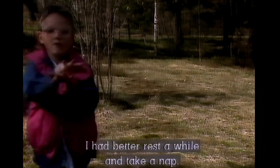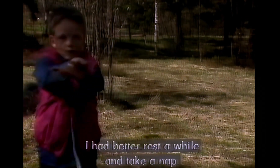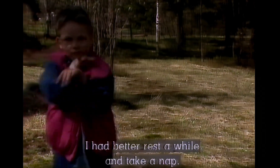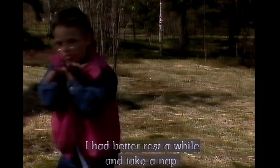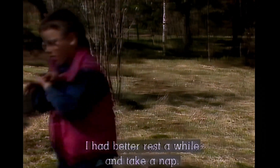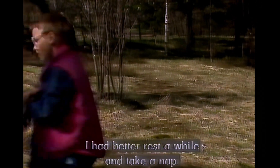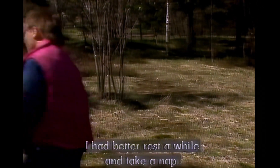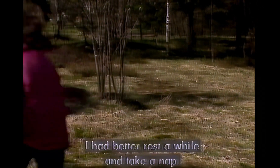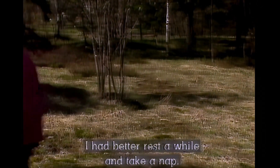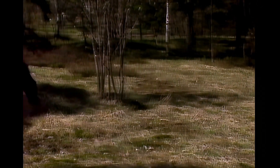stund.